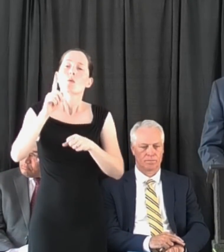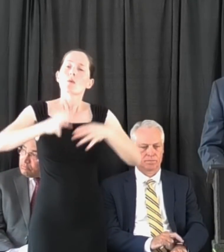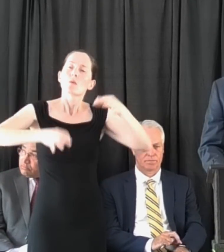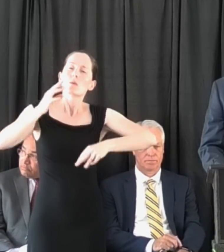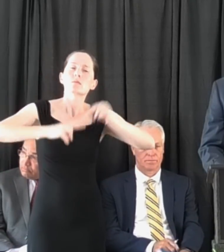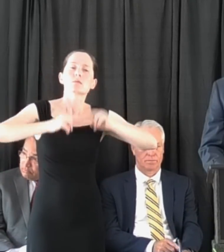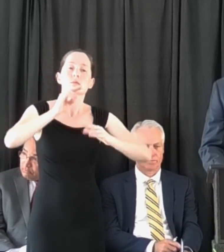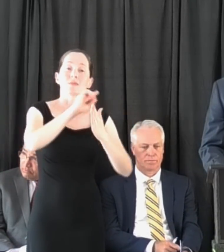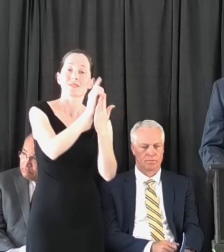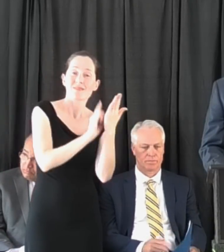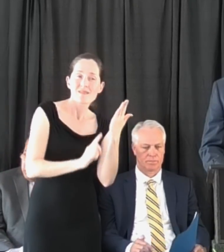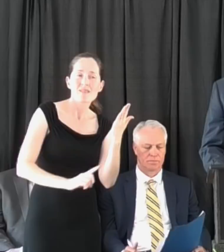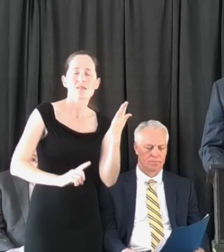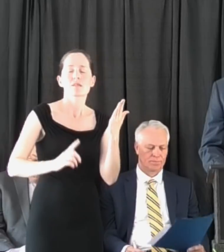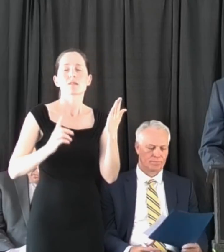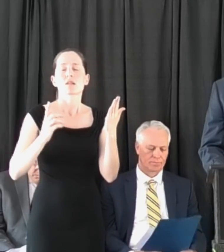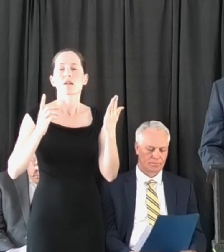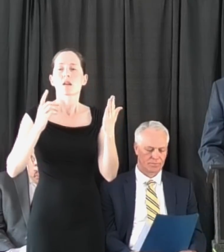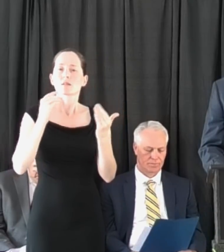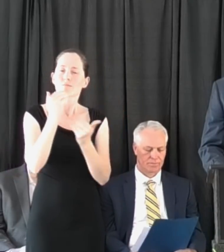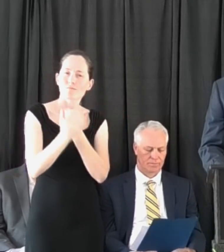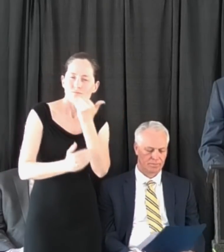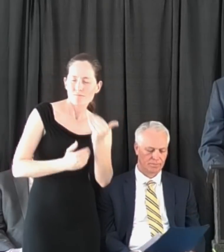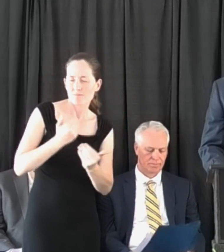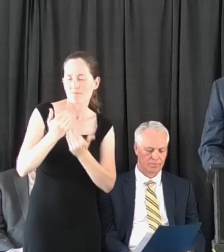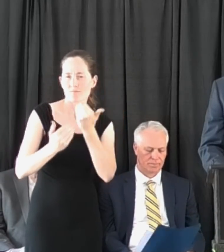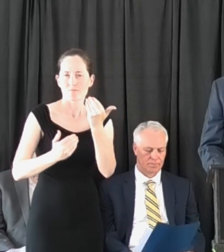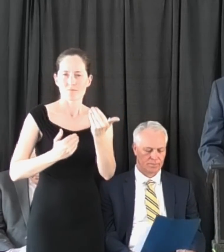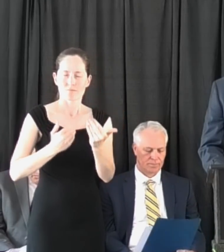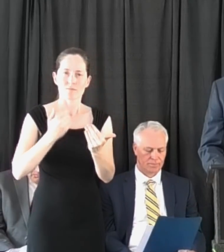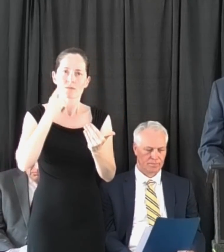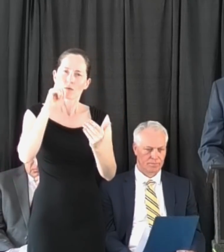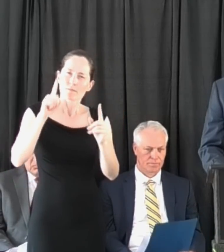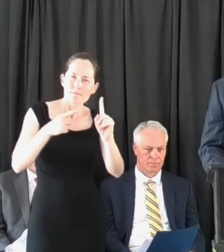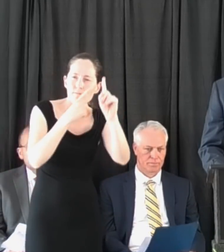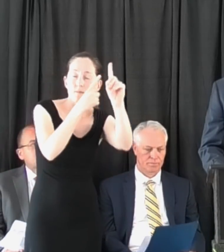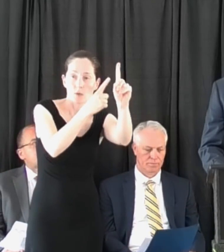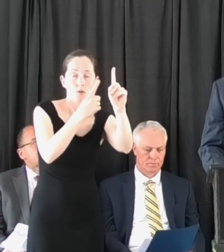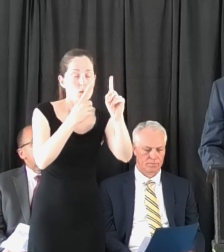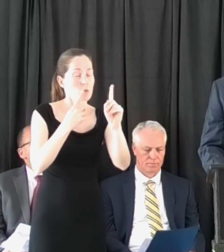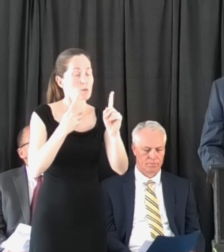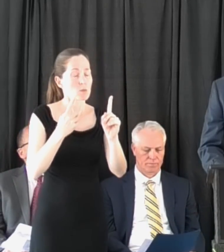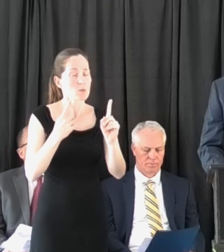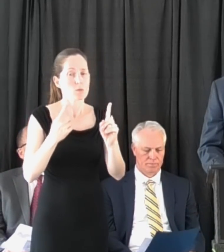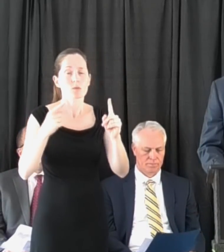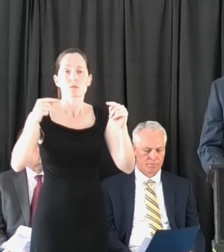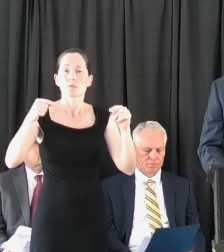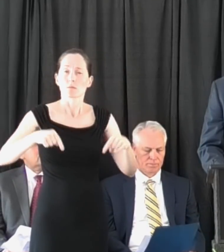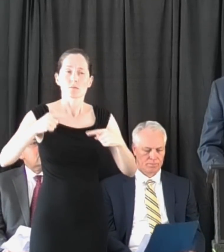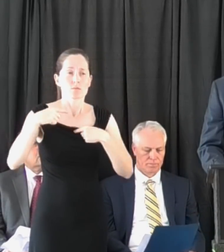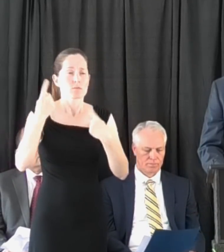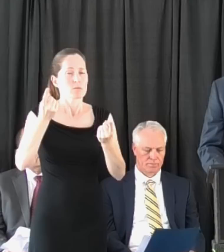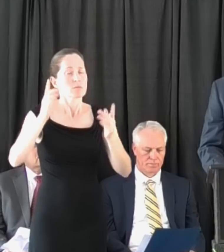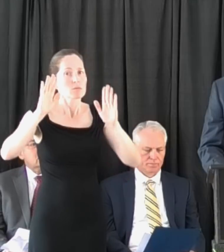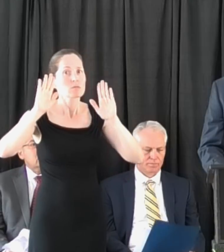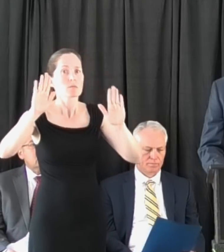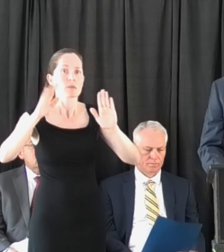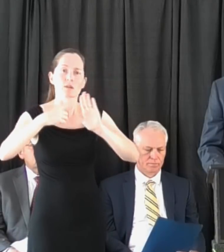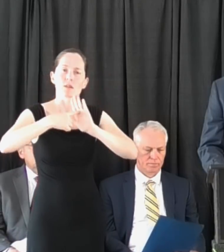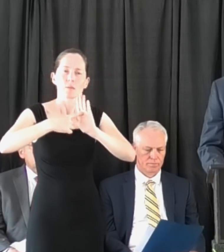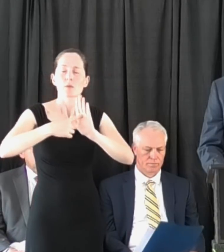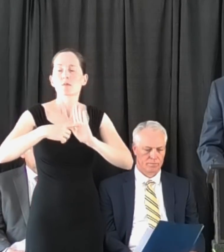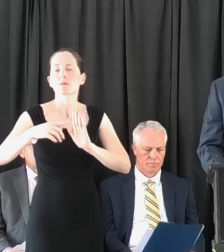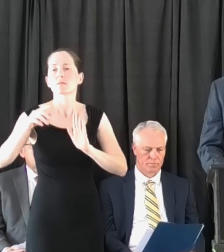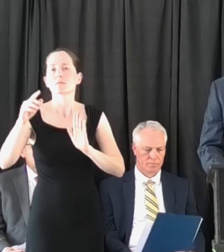collaborative development process. To quote board member Tootie Adler, the project has been an outstanding example of public-private partnership.